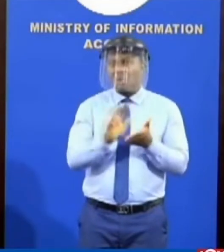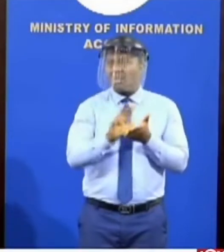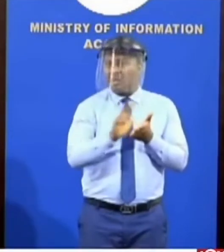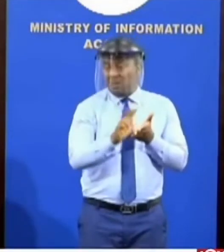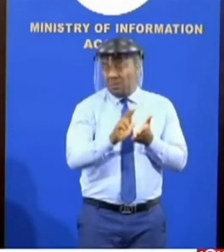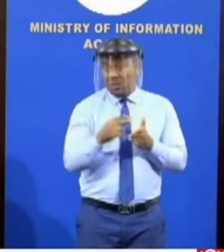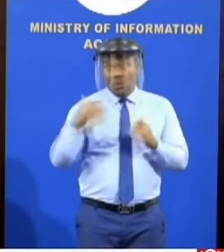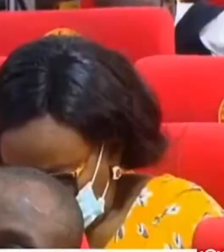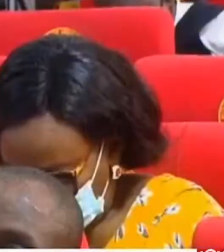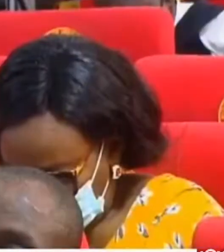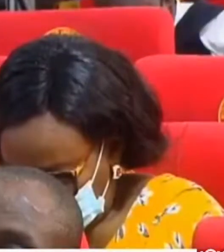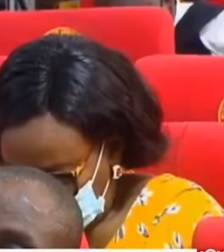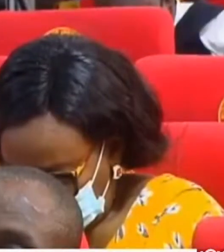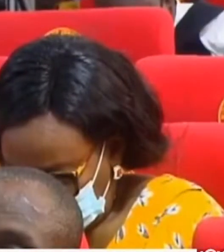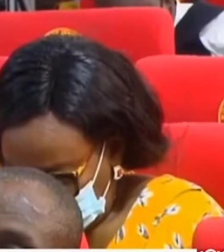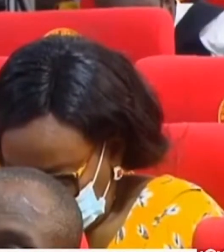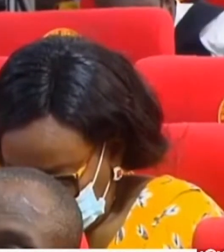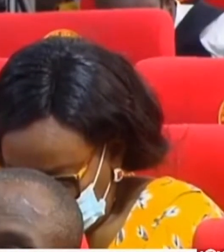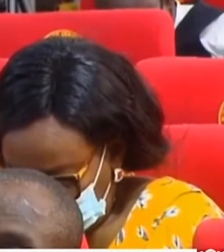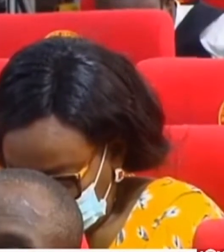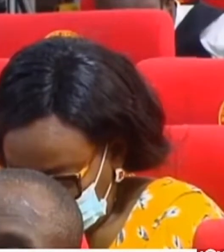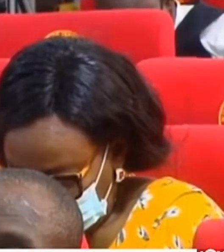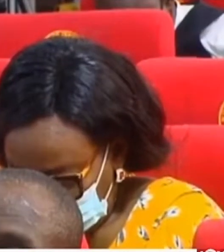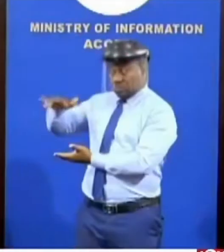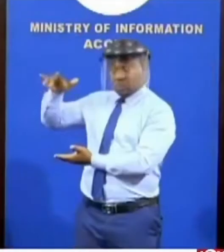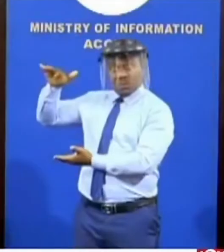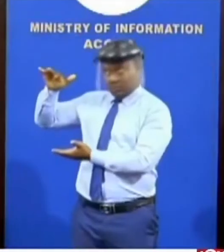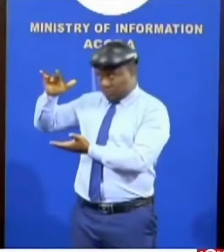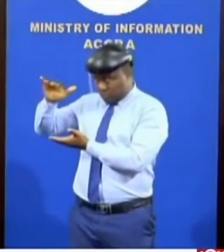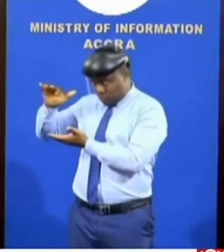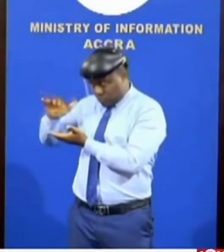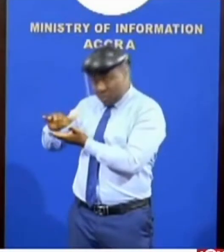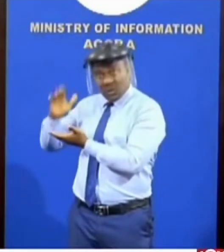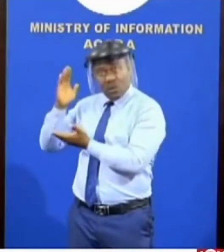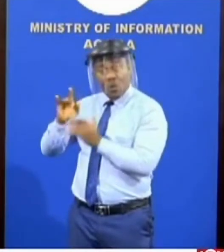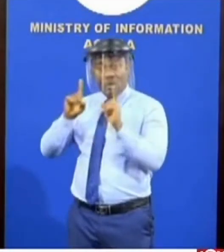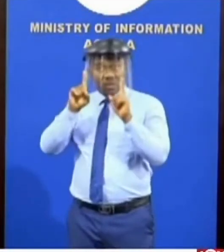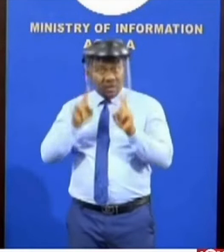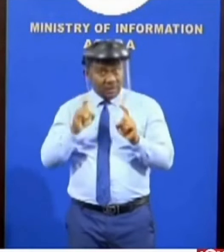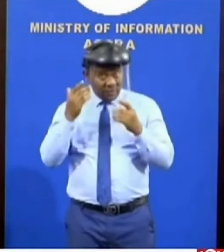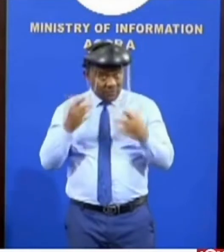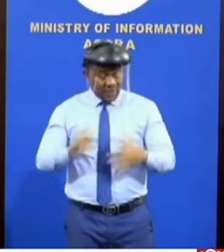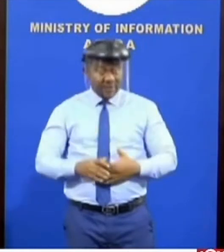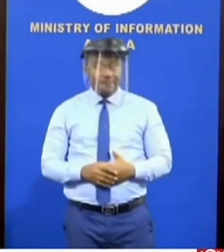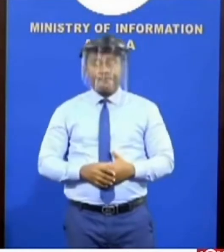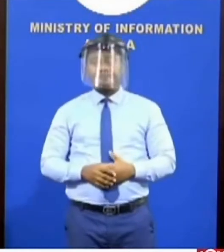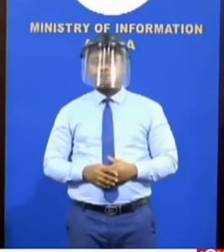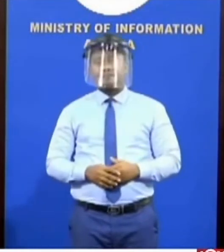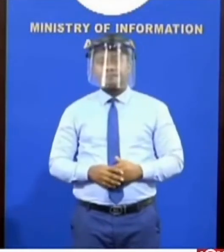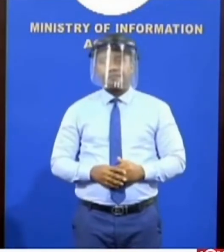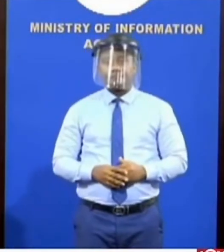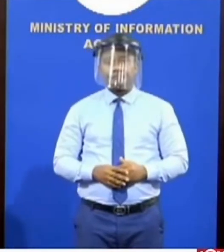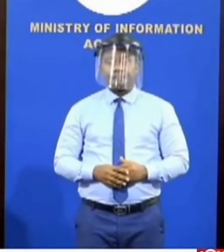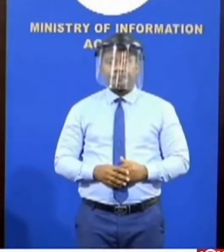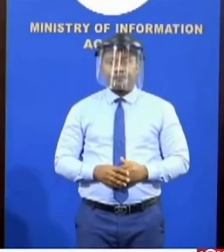that by next week we would have been able to clear backlog and be able to give a real, within 48 hours data. Of